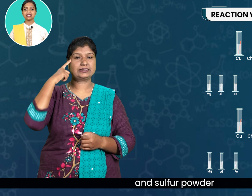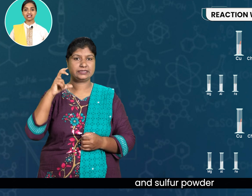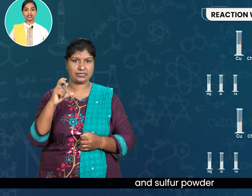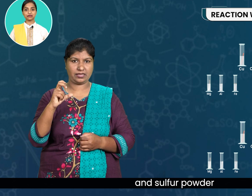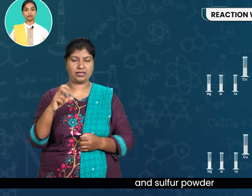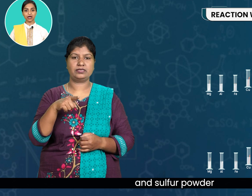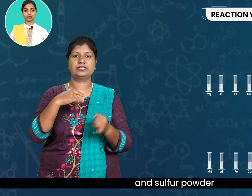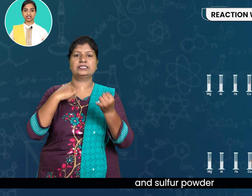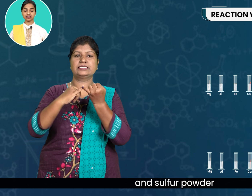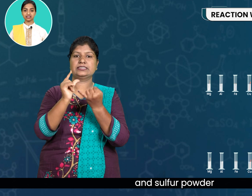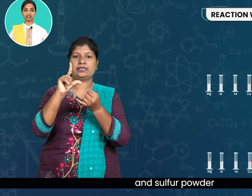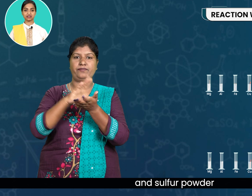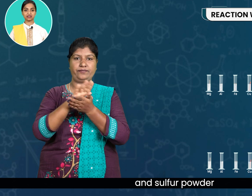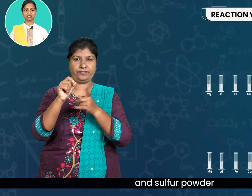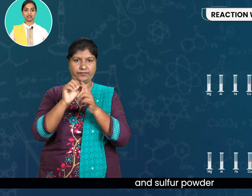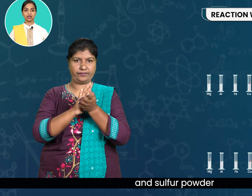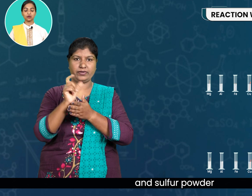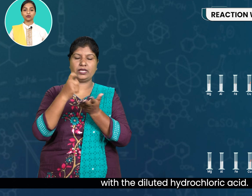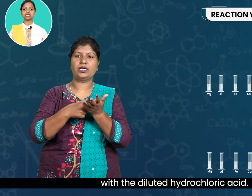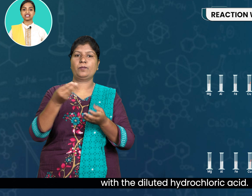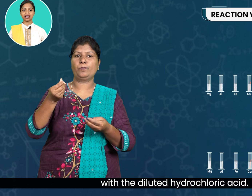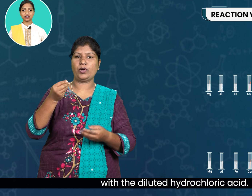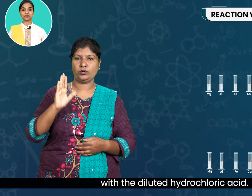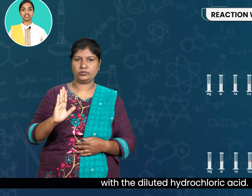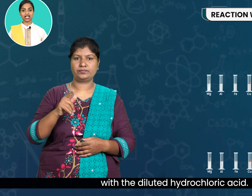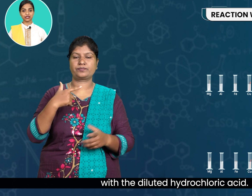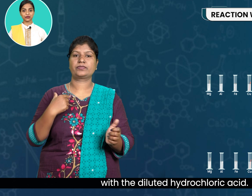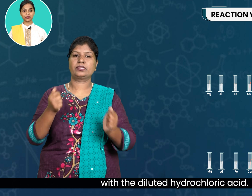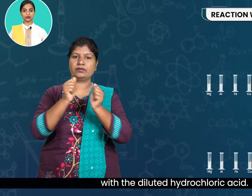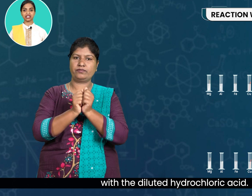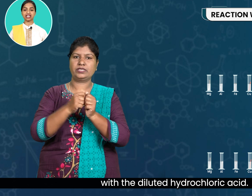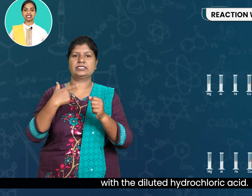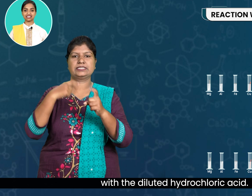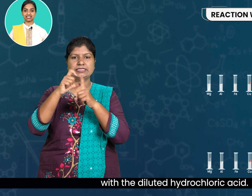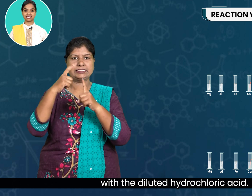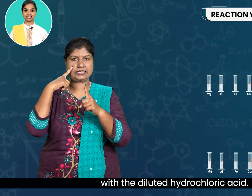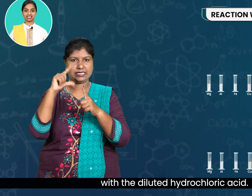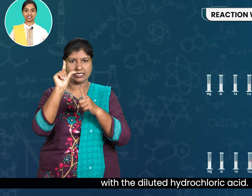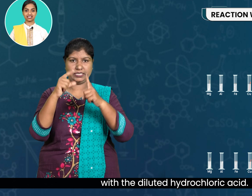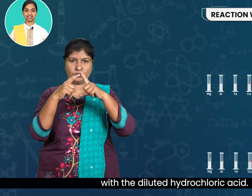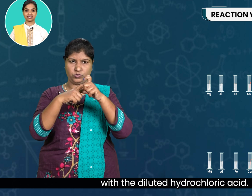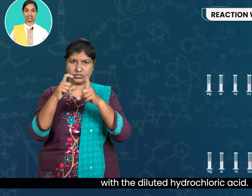and sulfur powder with diluted hydrochloric acid.